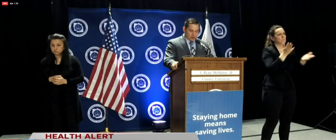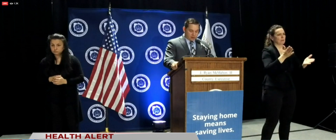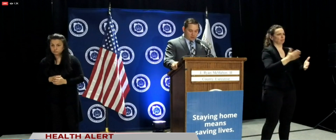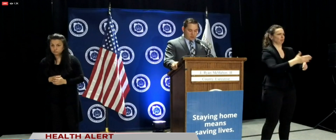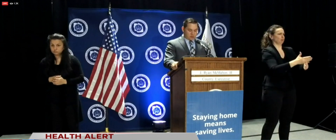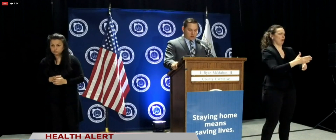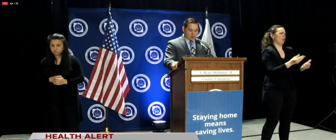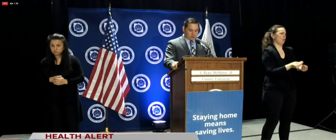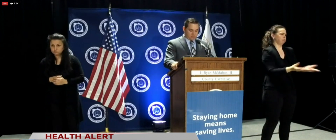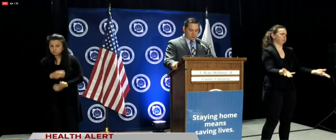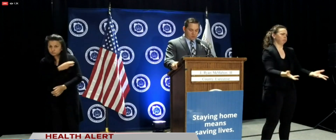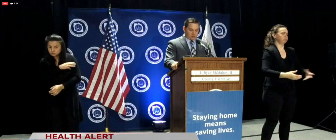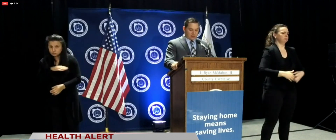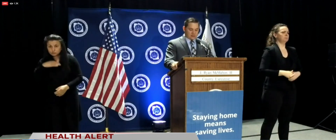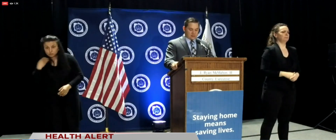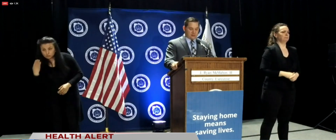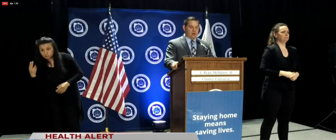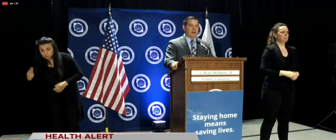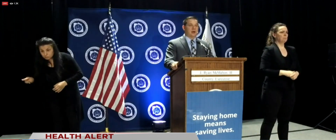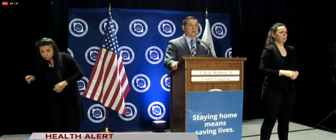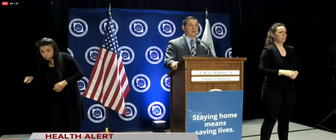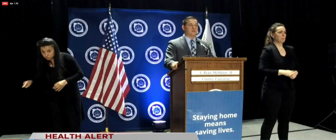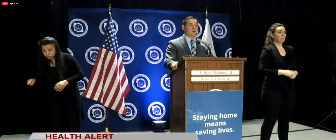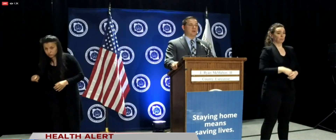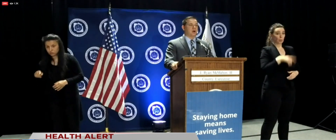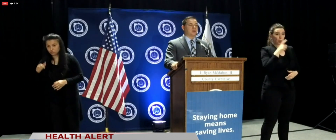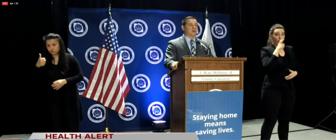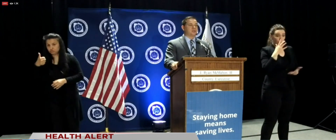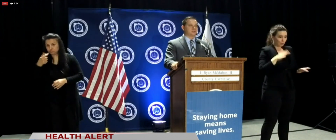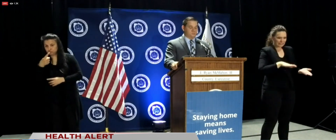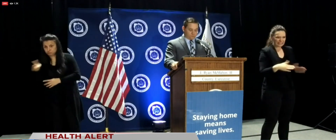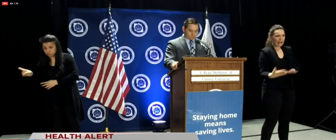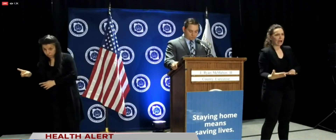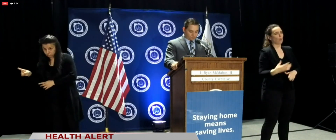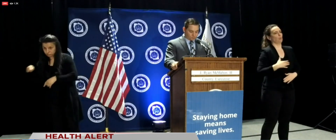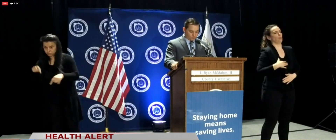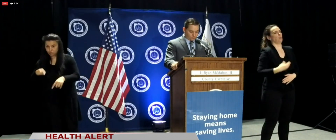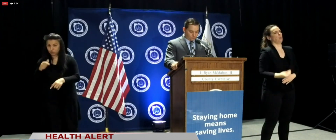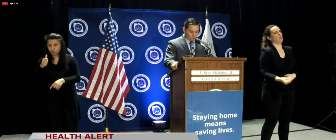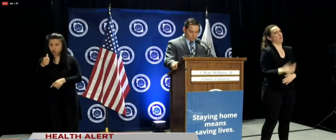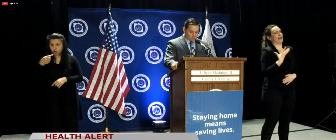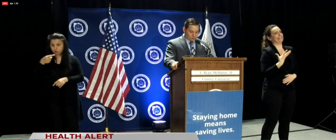passed away of COVID-19 in our county have been Caucasian.